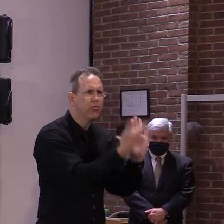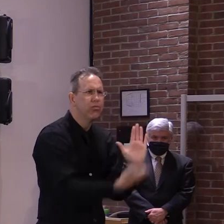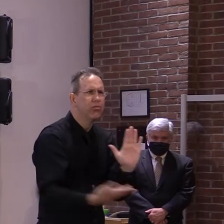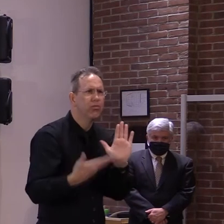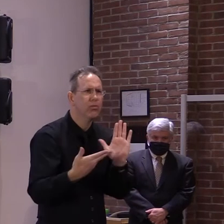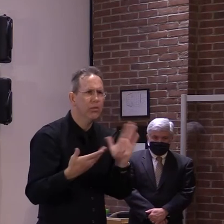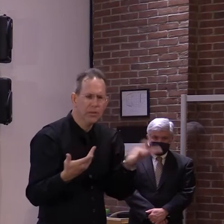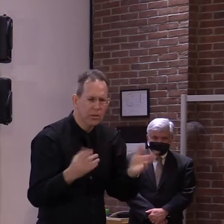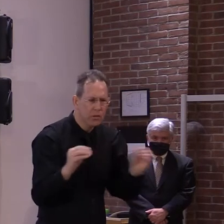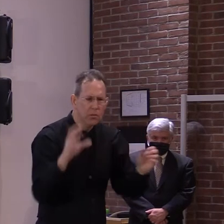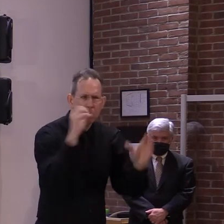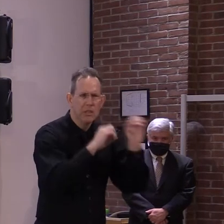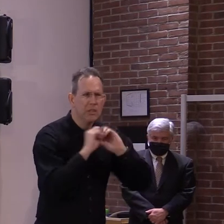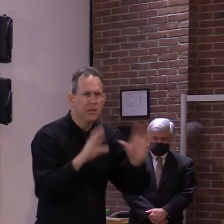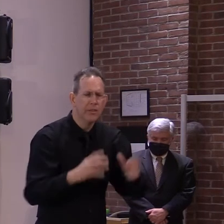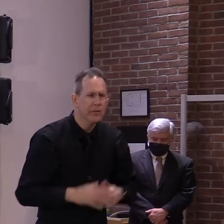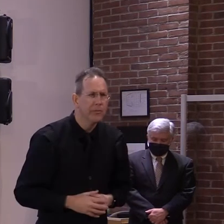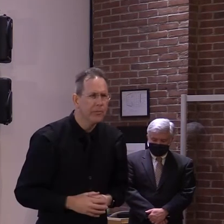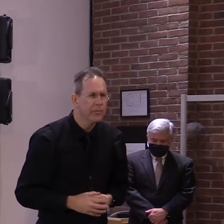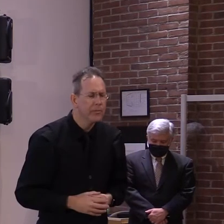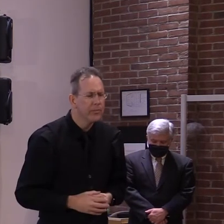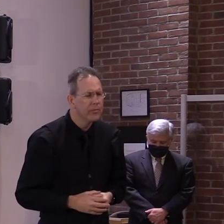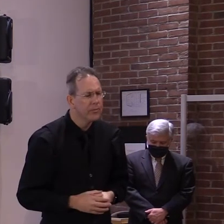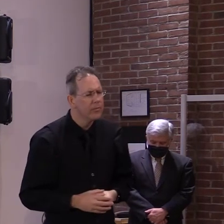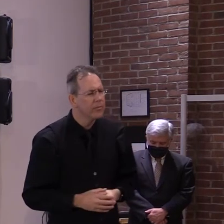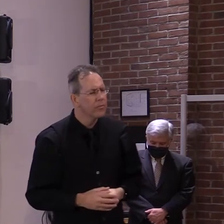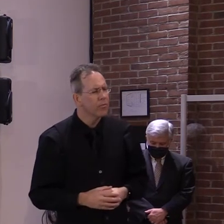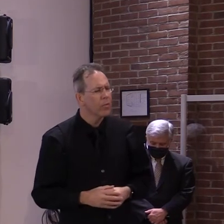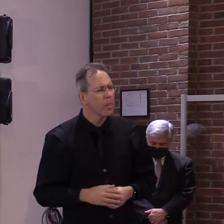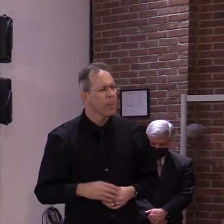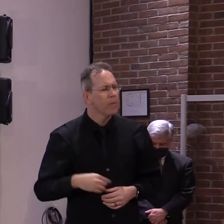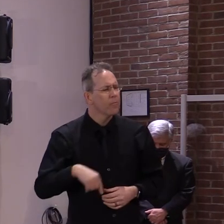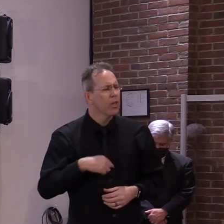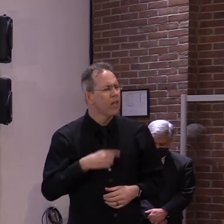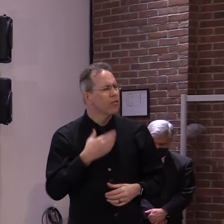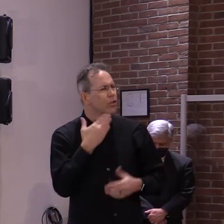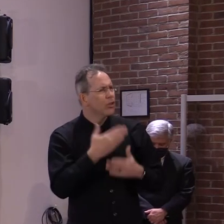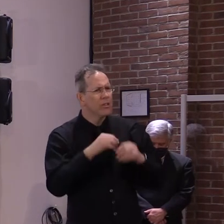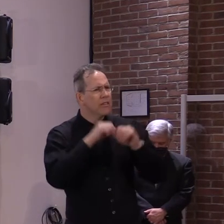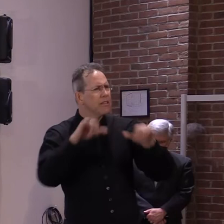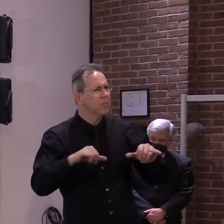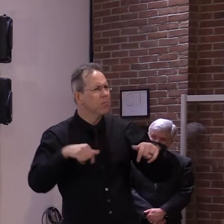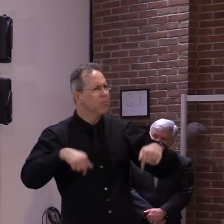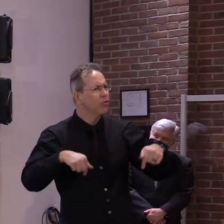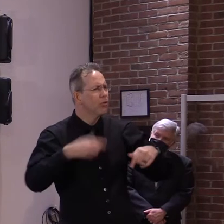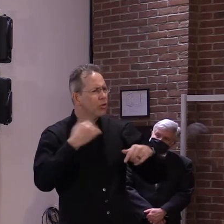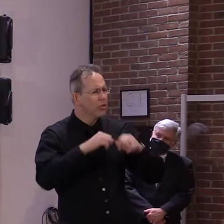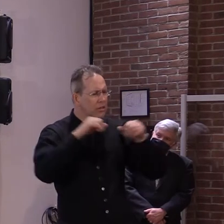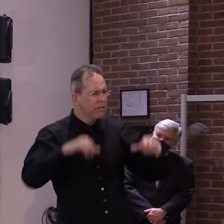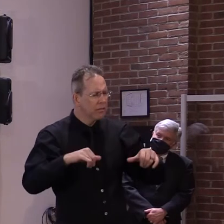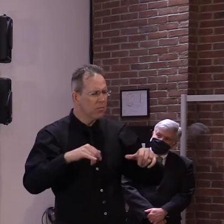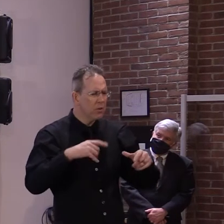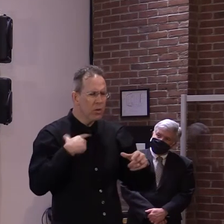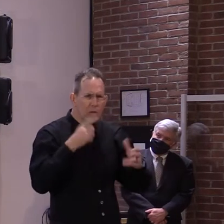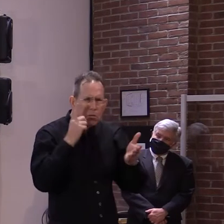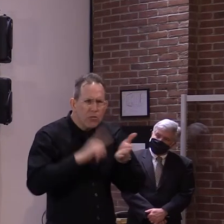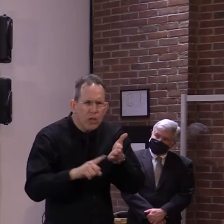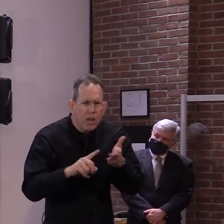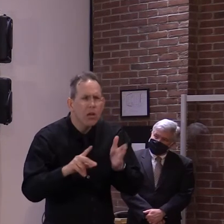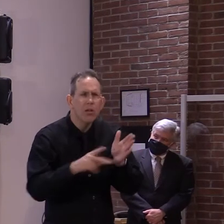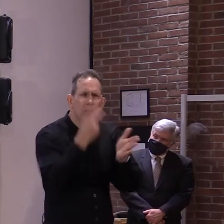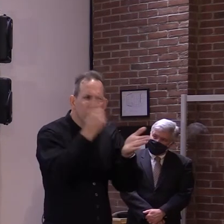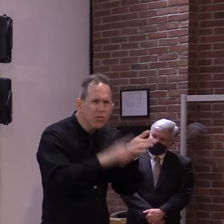we have checks and balances built in um and frankly i can say we have we've had no reason to